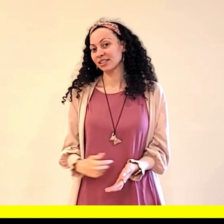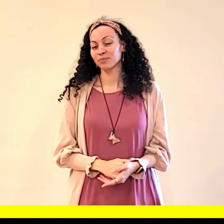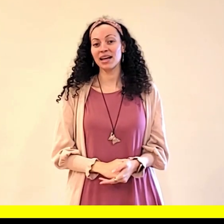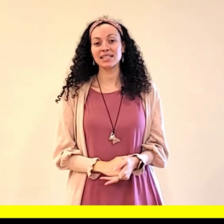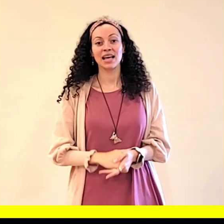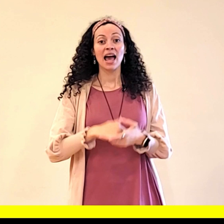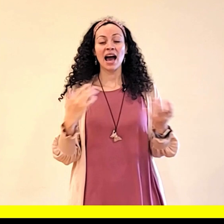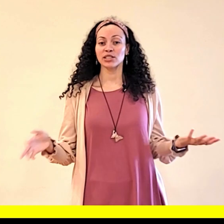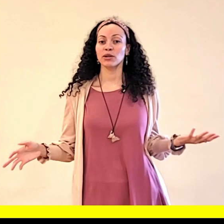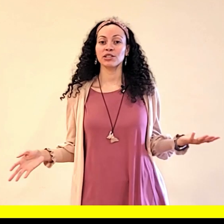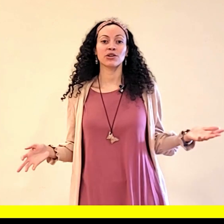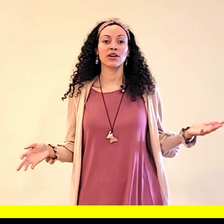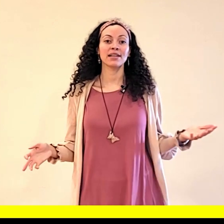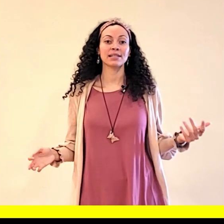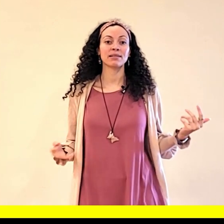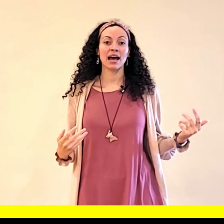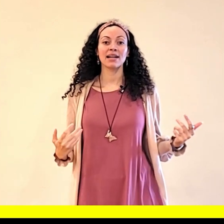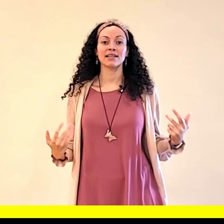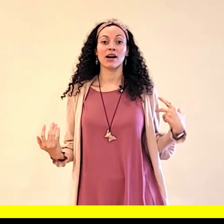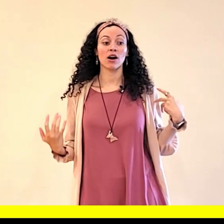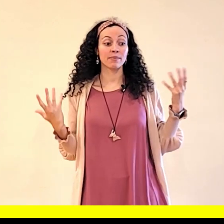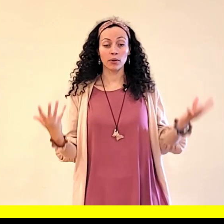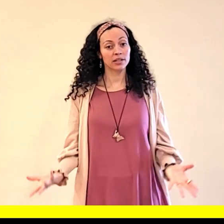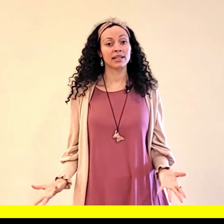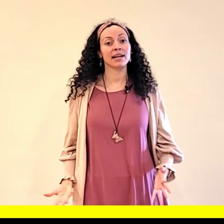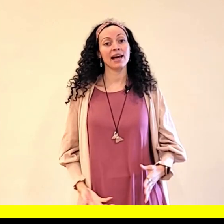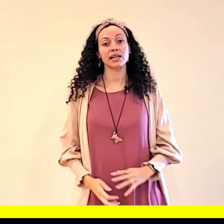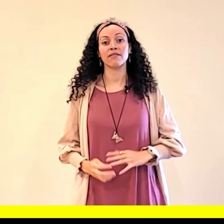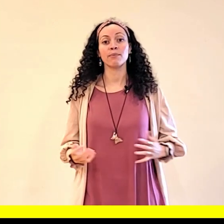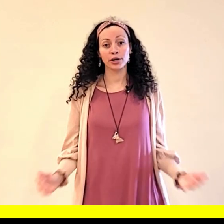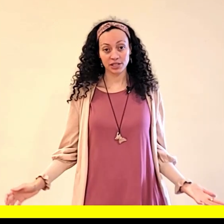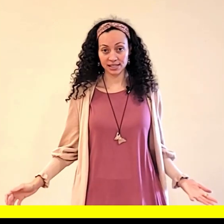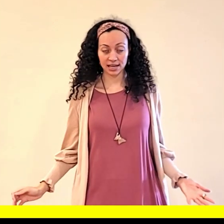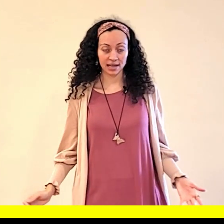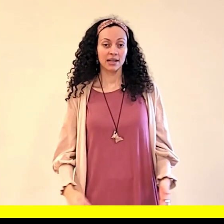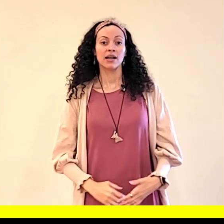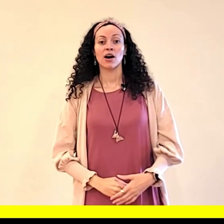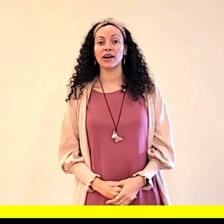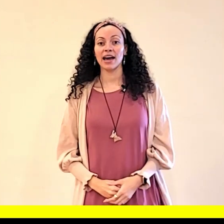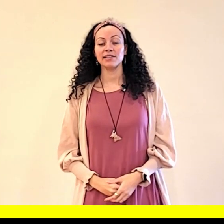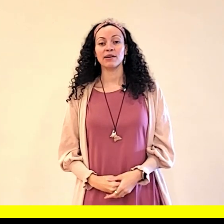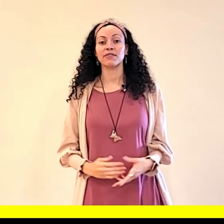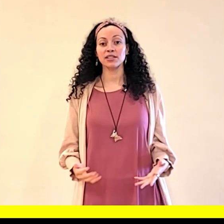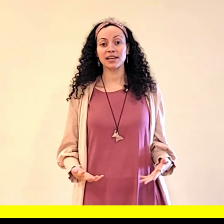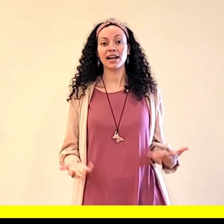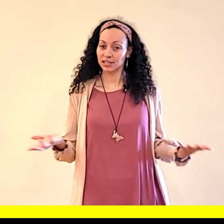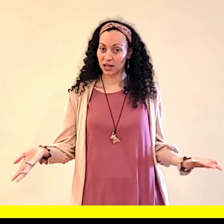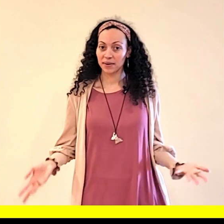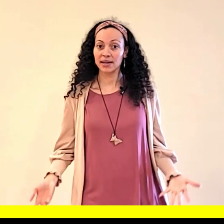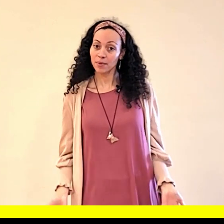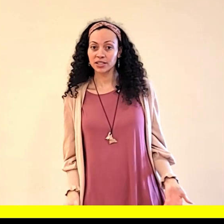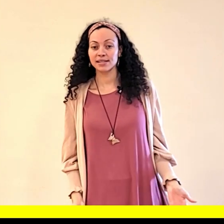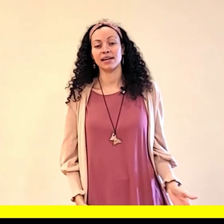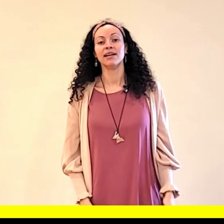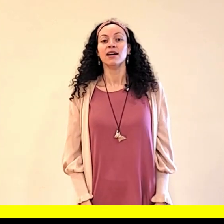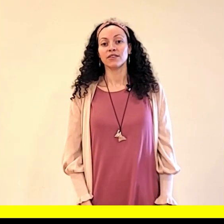here at Vocation Plus. I just wanted to show you guys some signs that are important in case of emergency. Okay, so our first sign is going to